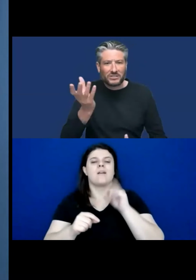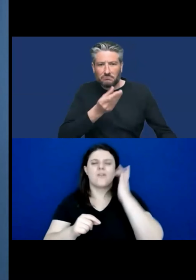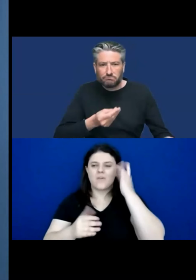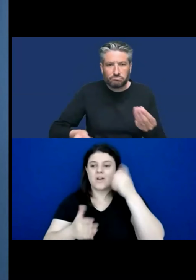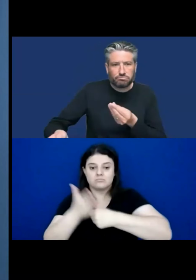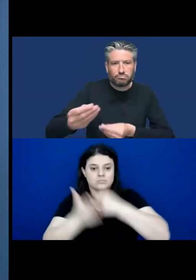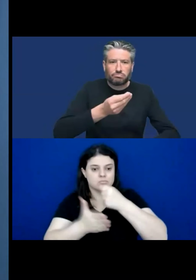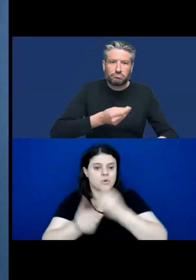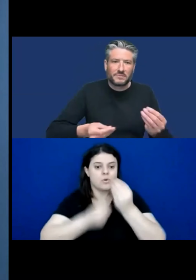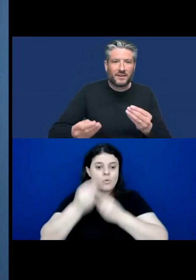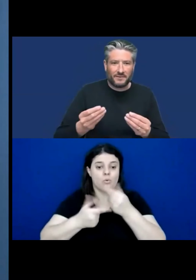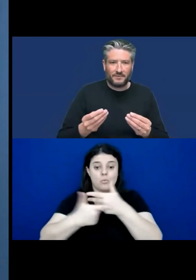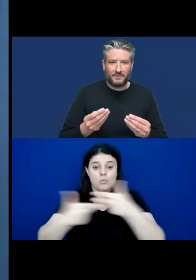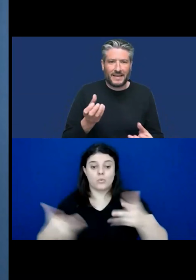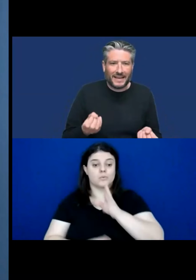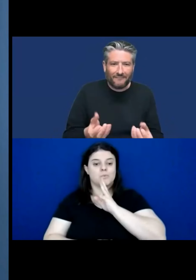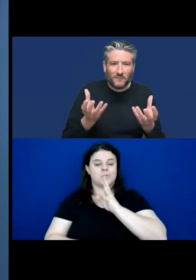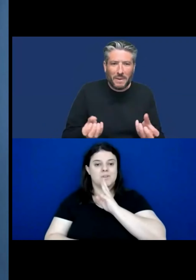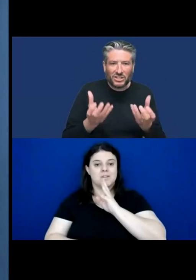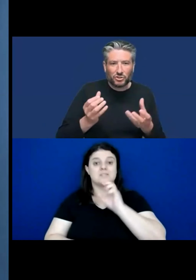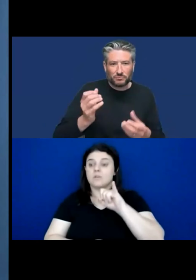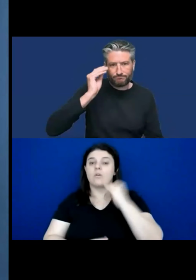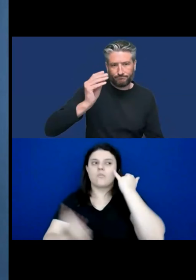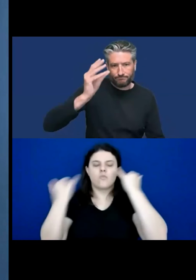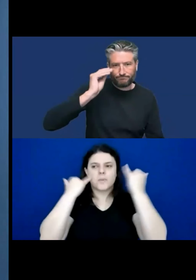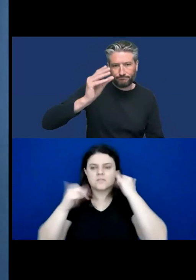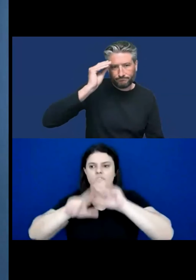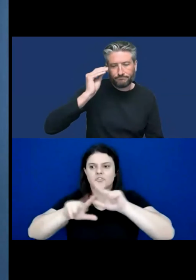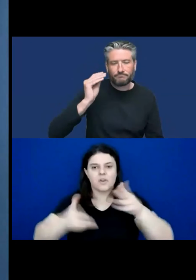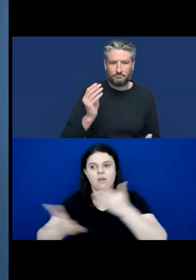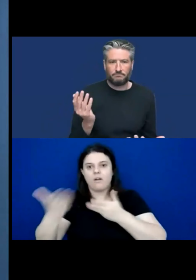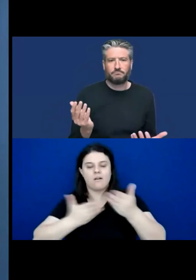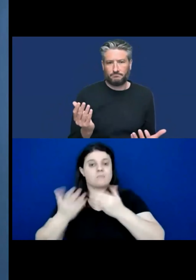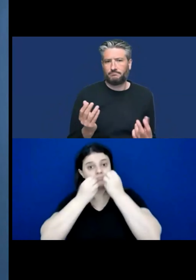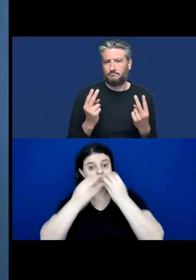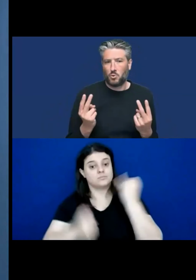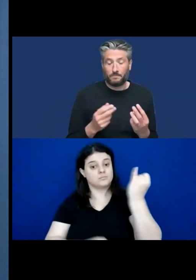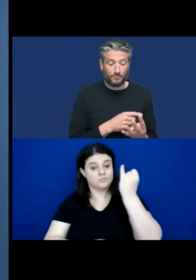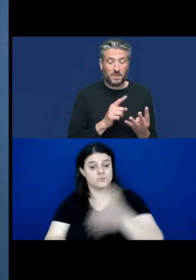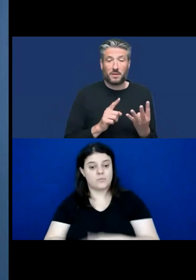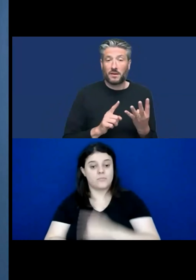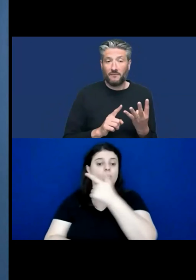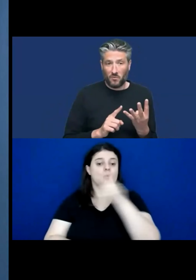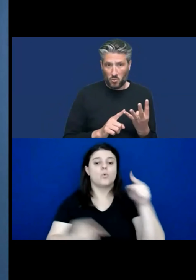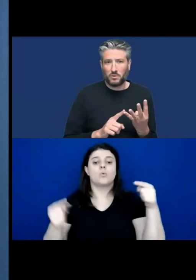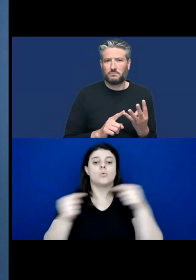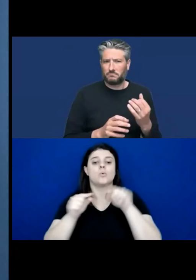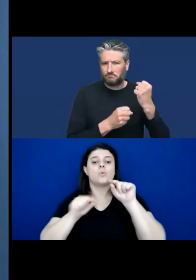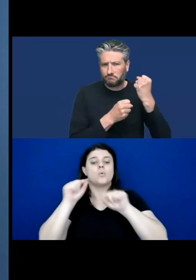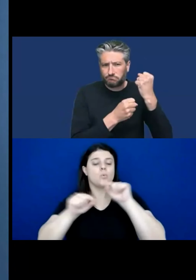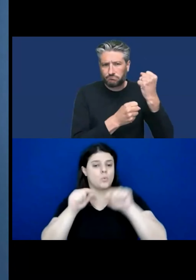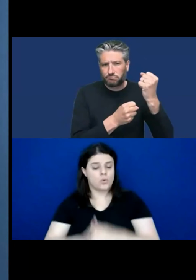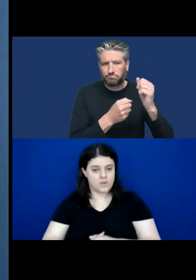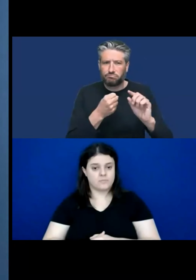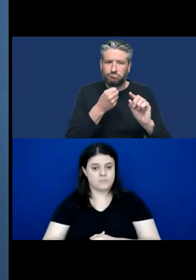you have different information. So our 4th step is connected to lobbying.